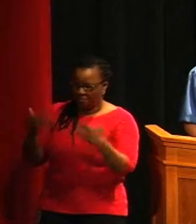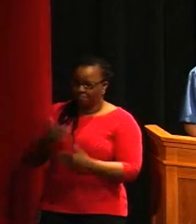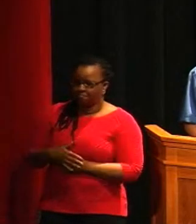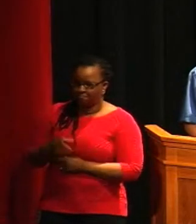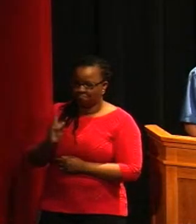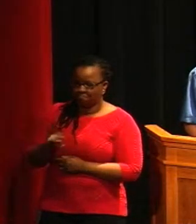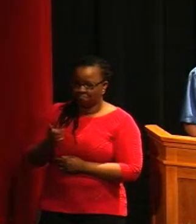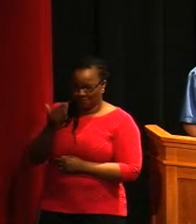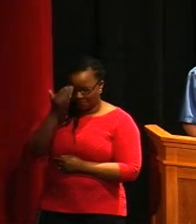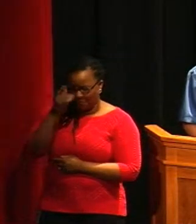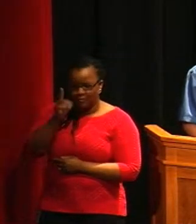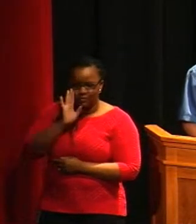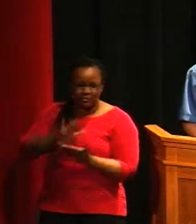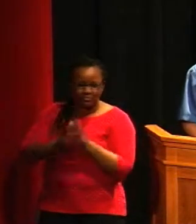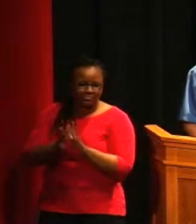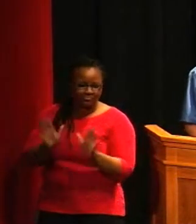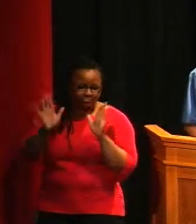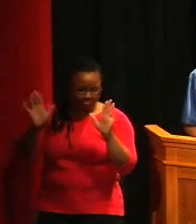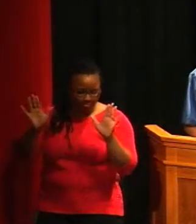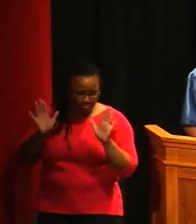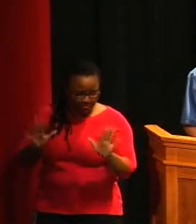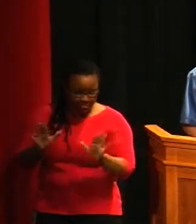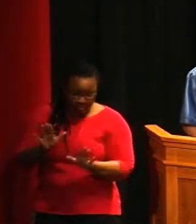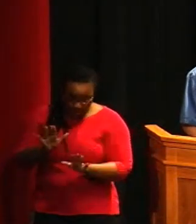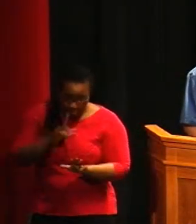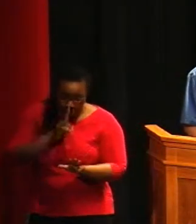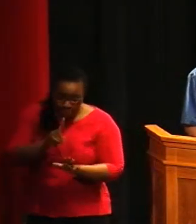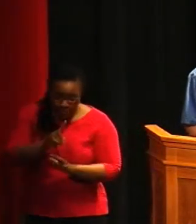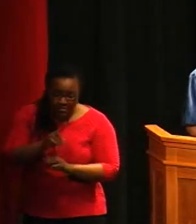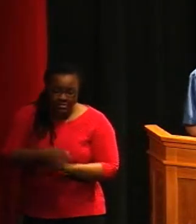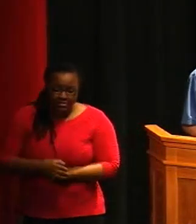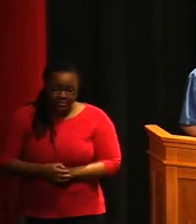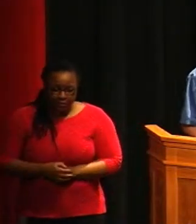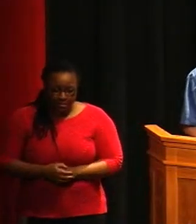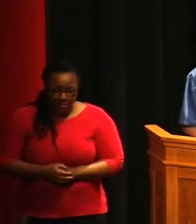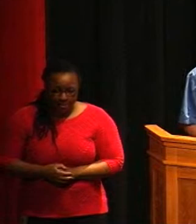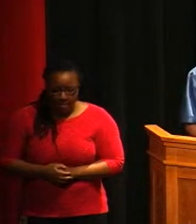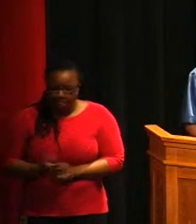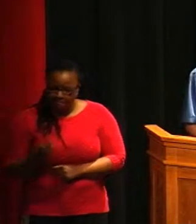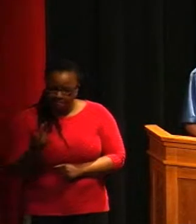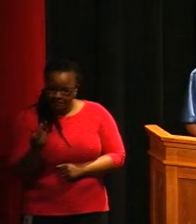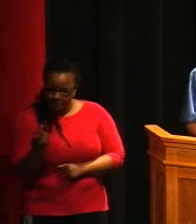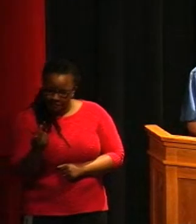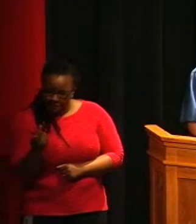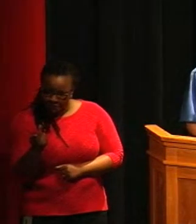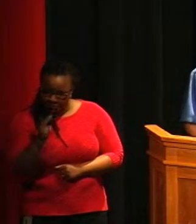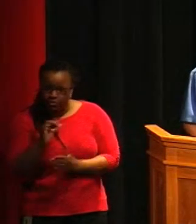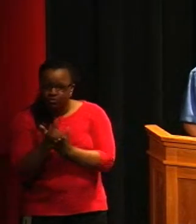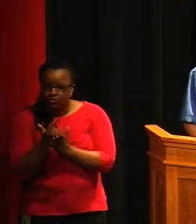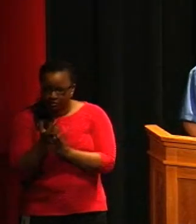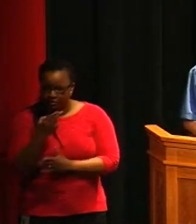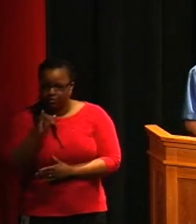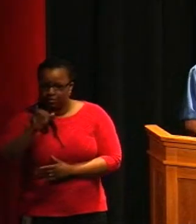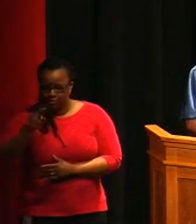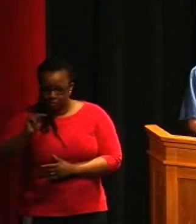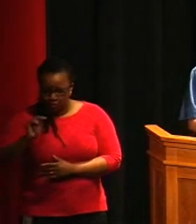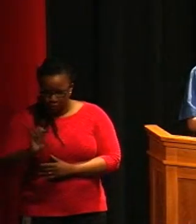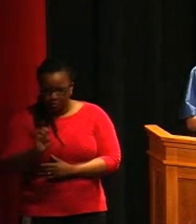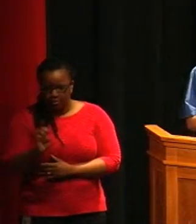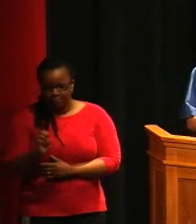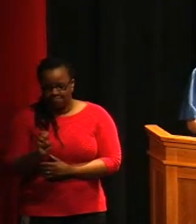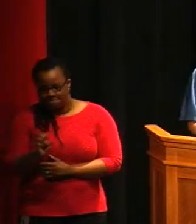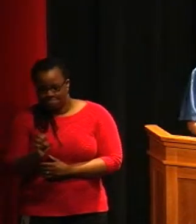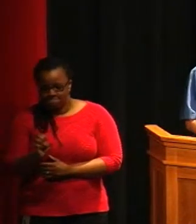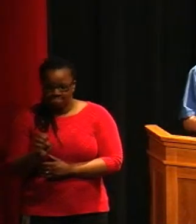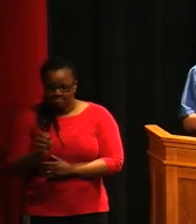bound for something great. What I really knew was that she and I, when she graduates here in June, would have